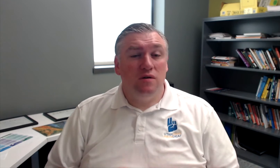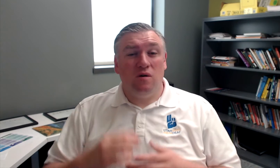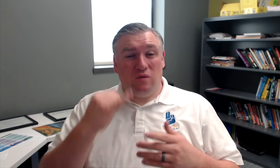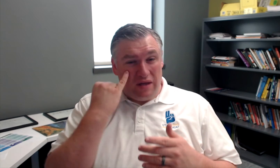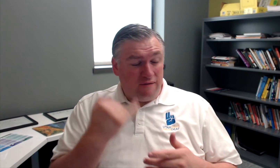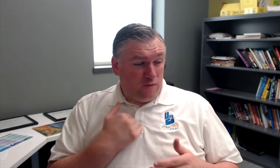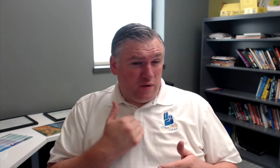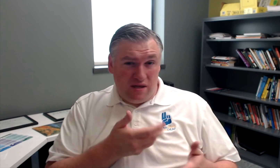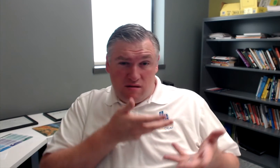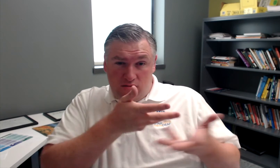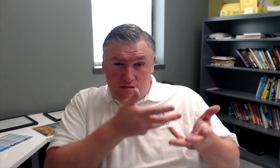picture.